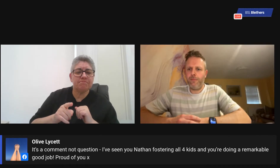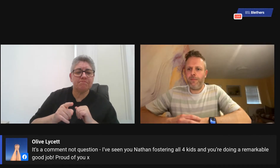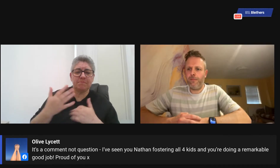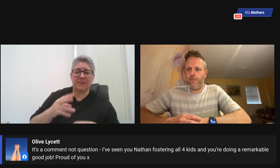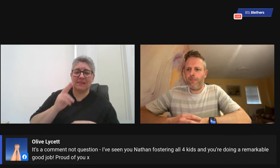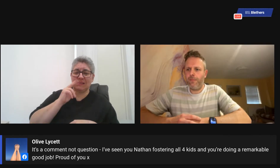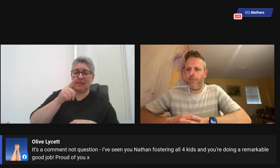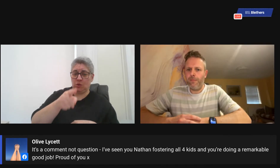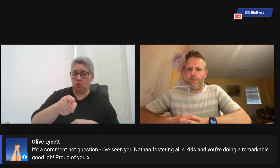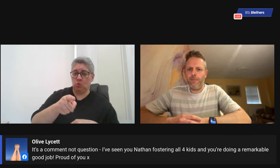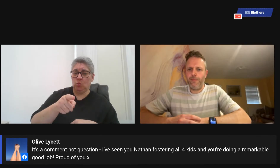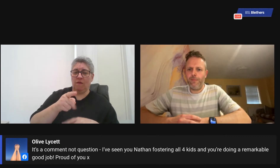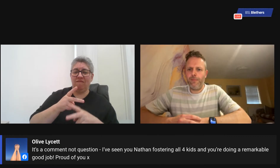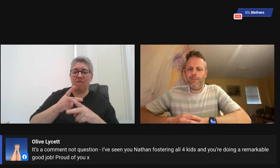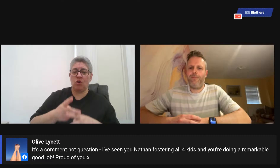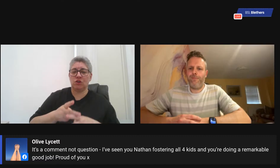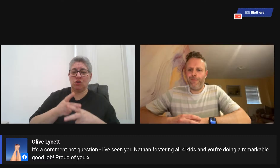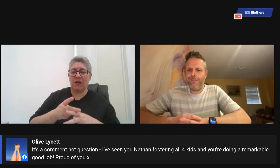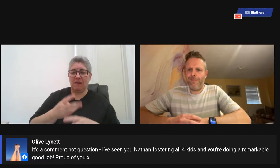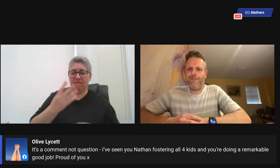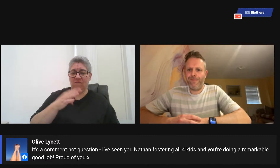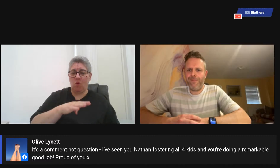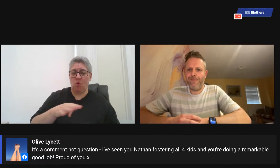coming in from Olive Lyset.